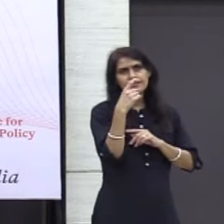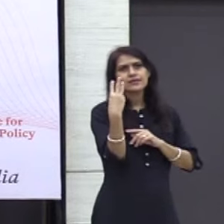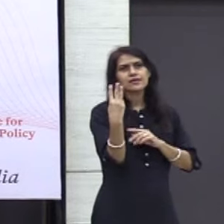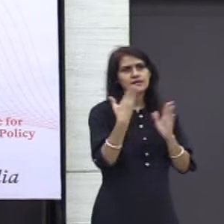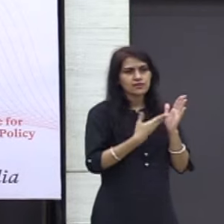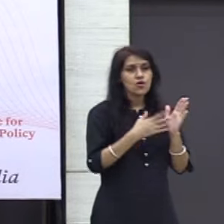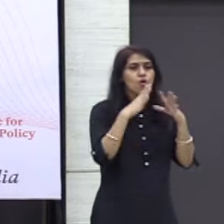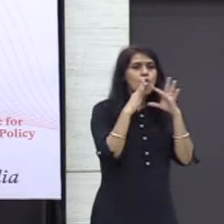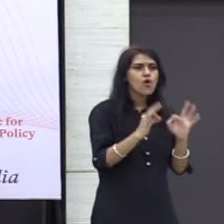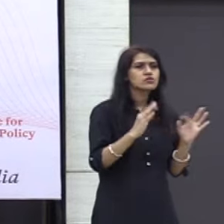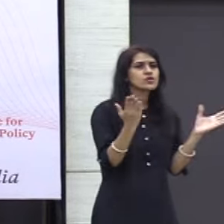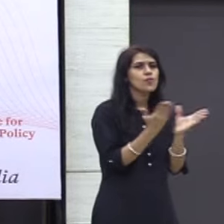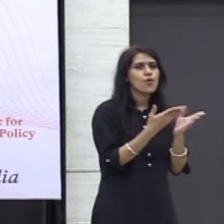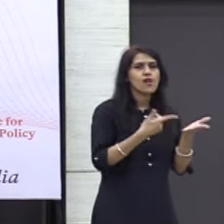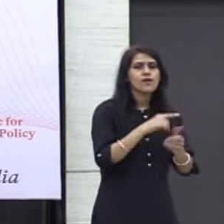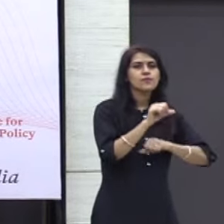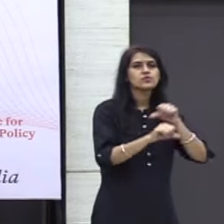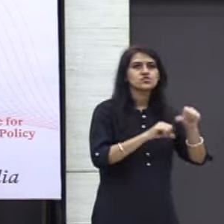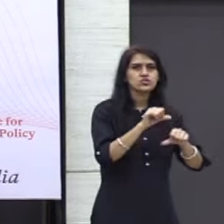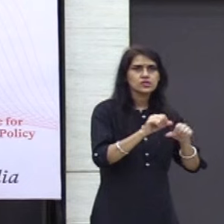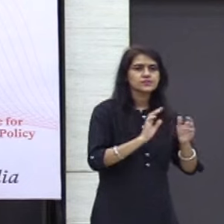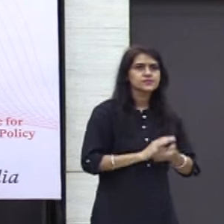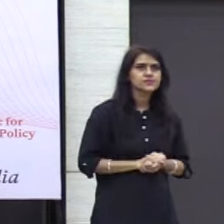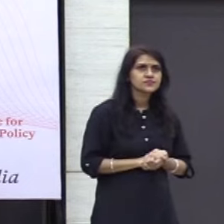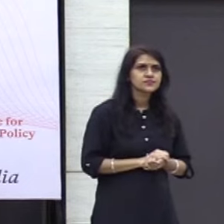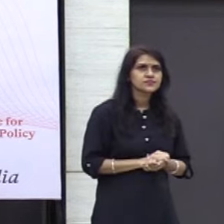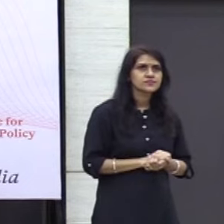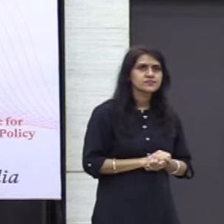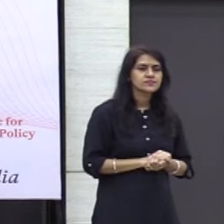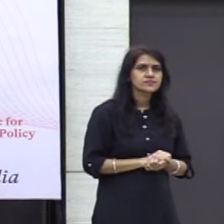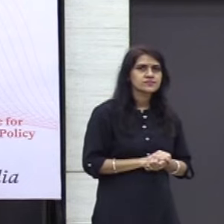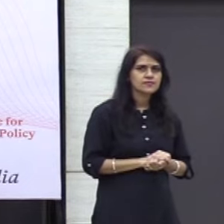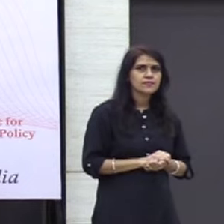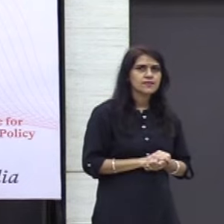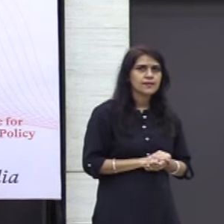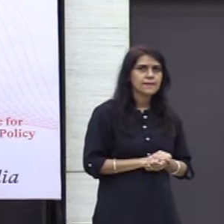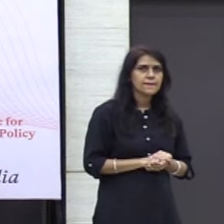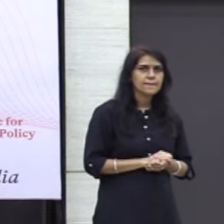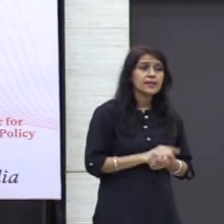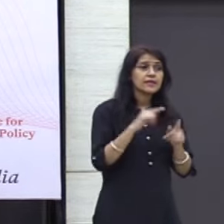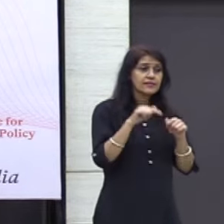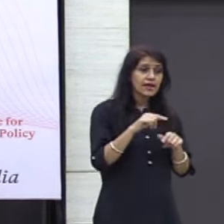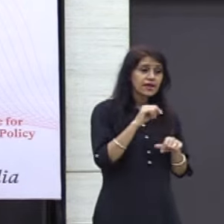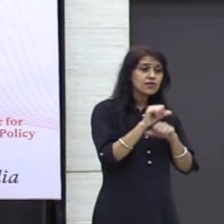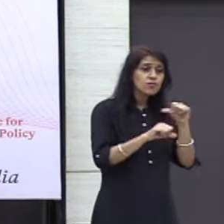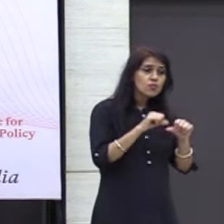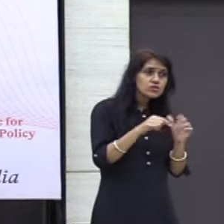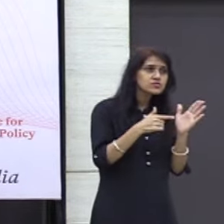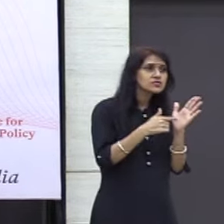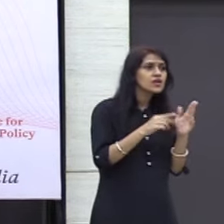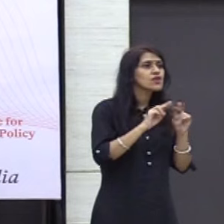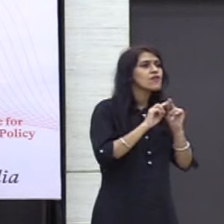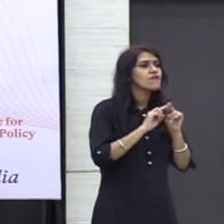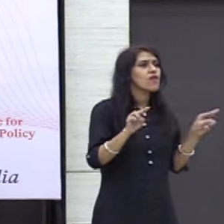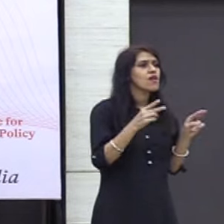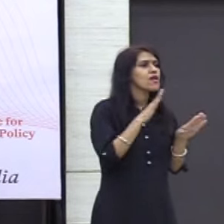as the original Code of Criminal Procedure. Now, those provisions are completely